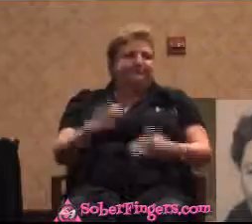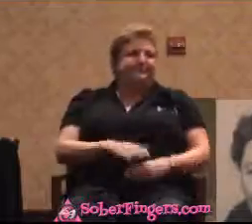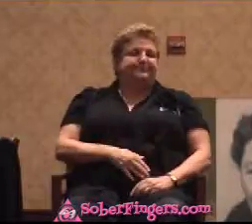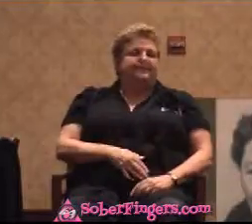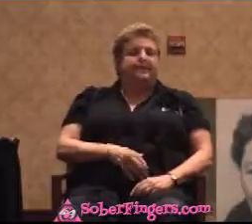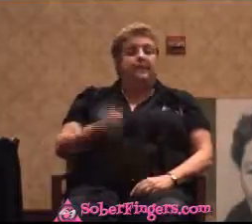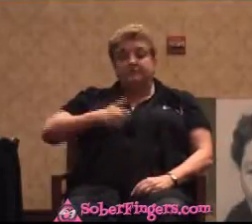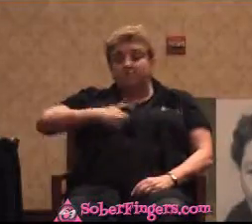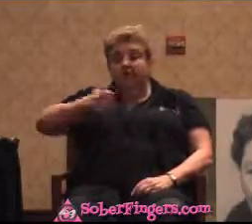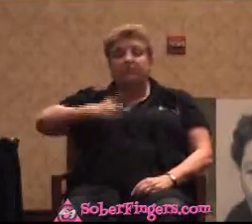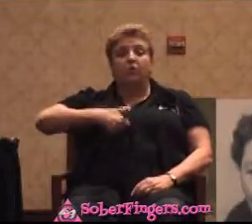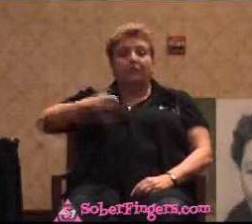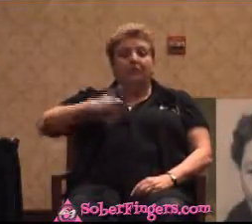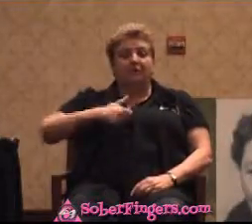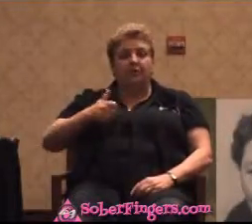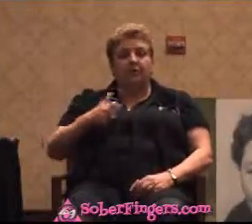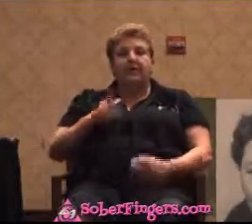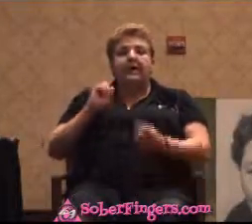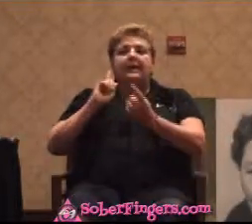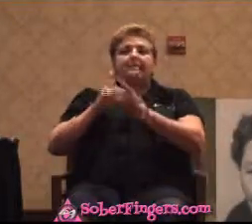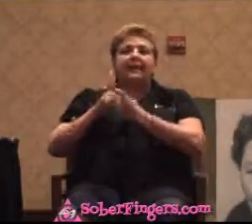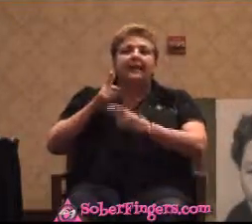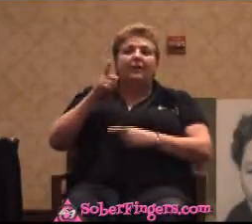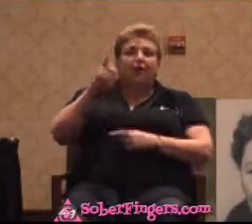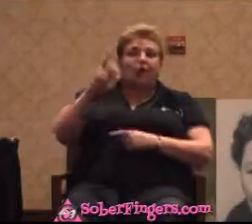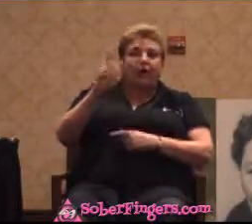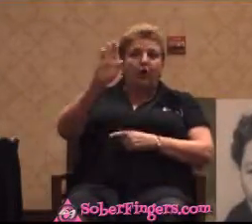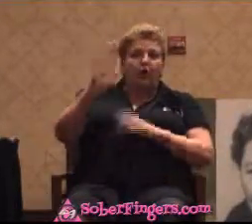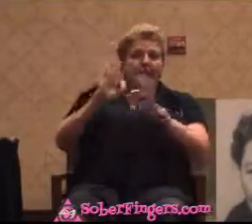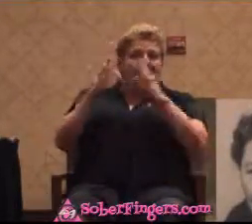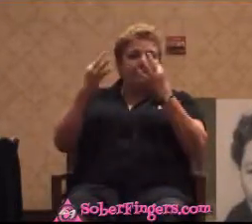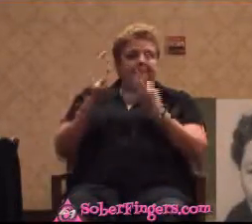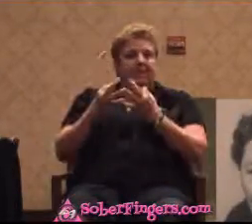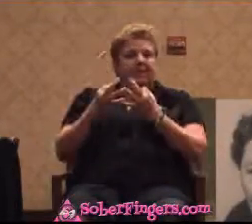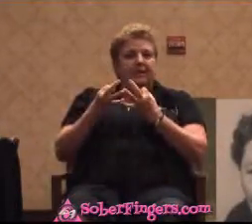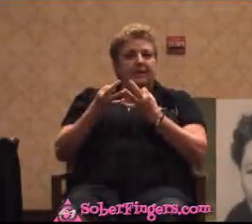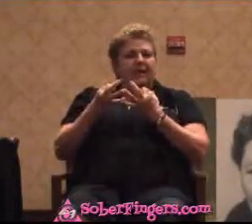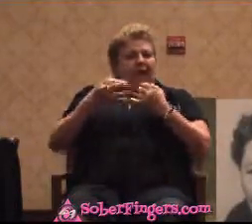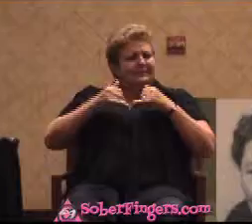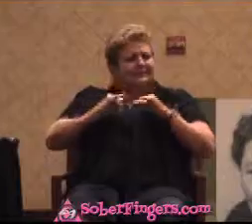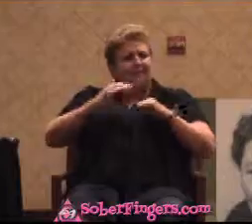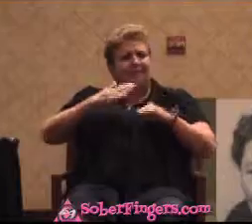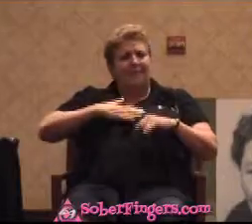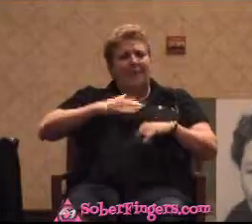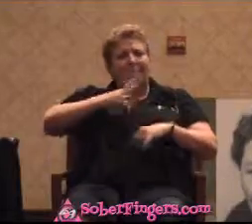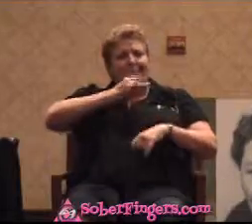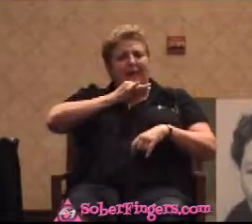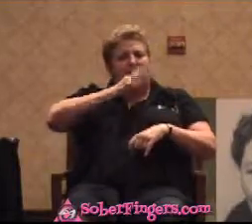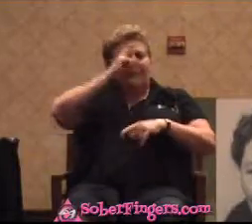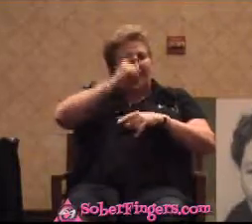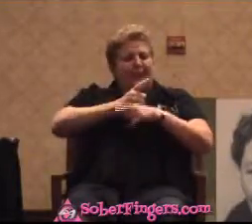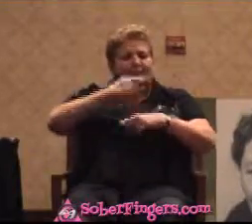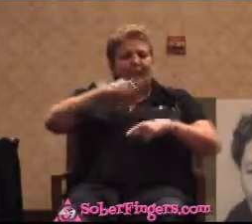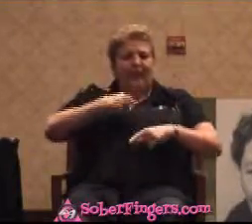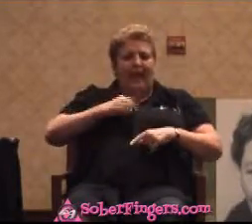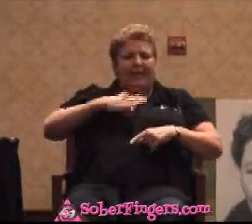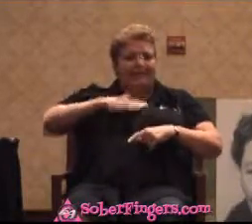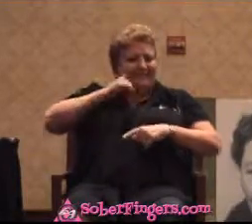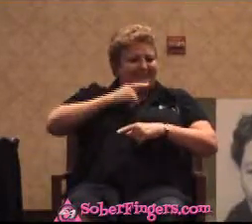traveling back and forth. He met her and her ready-made family, and he still moved my mother and my brother and my sister up to Cincinnati. And when we